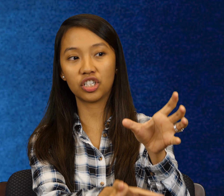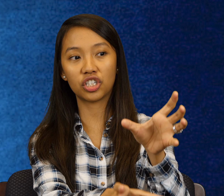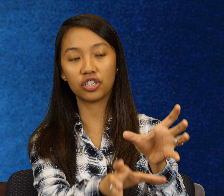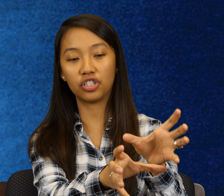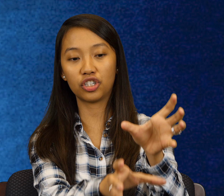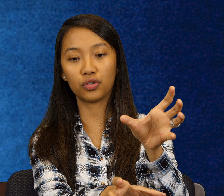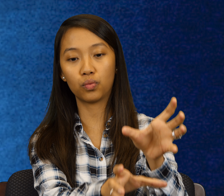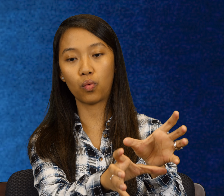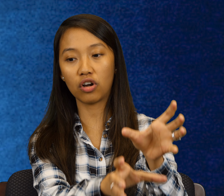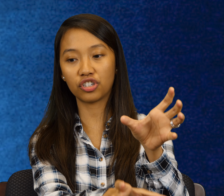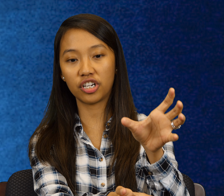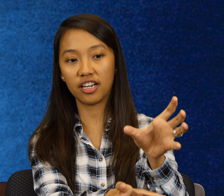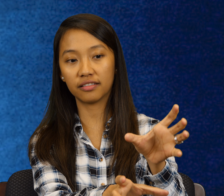this